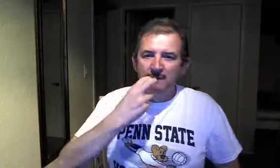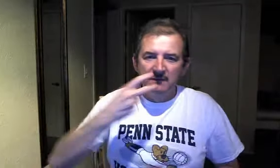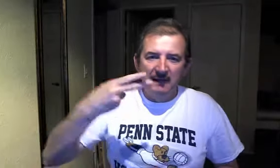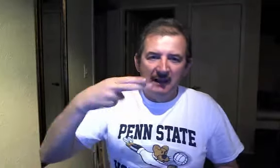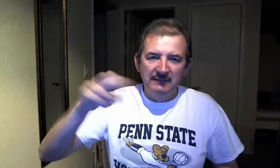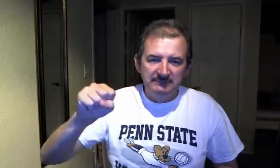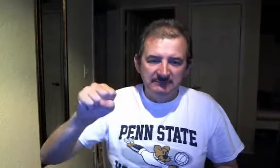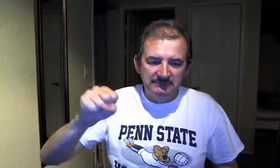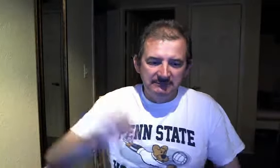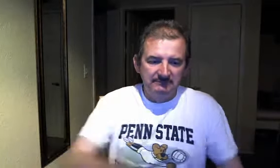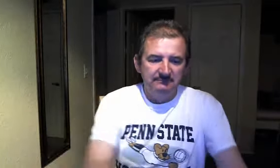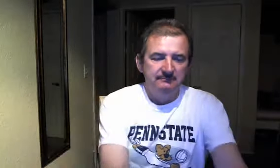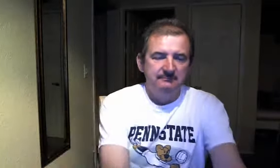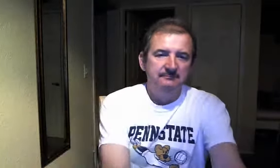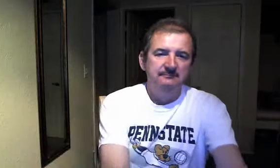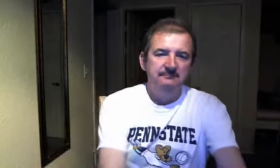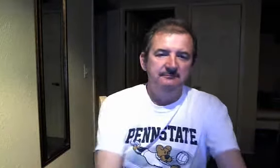a nervous, little bit